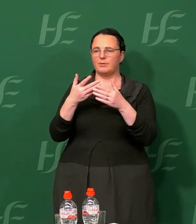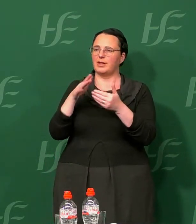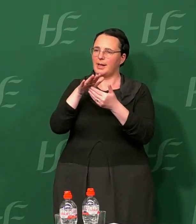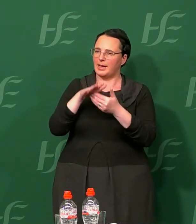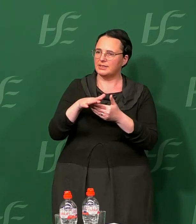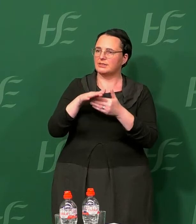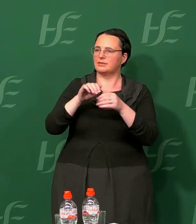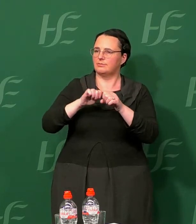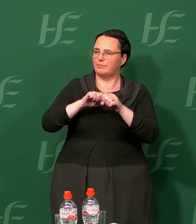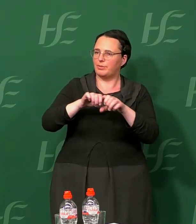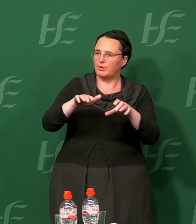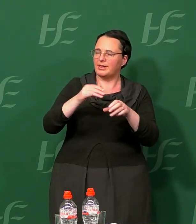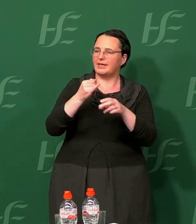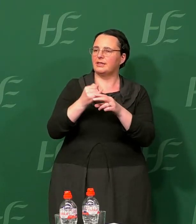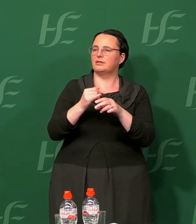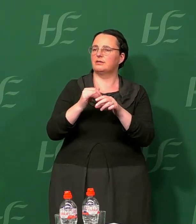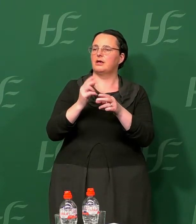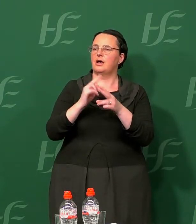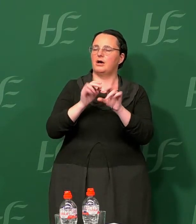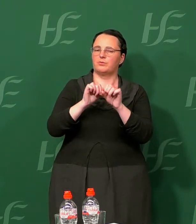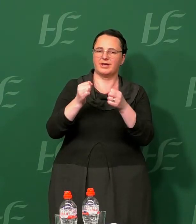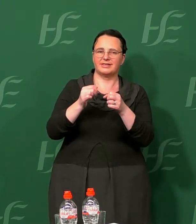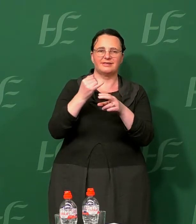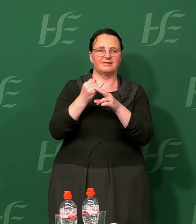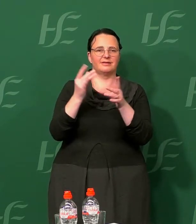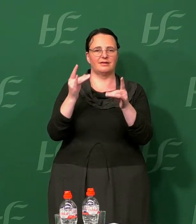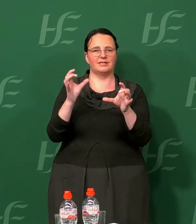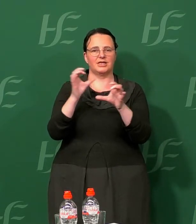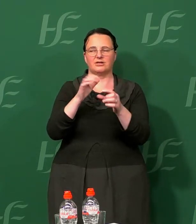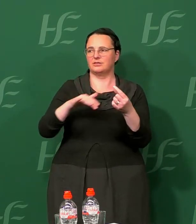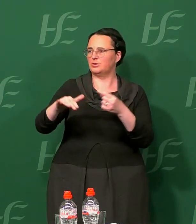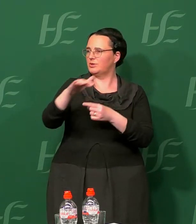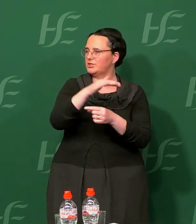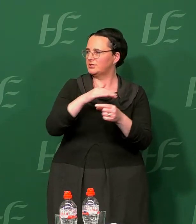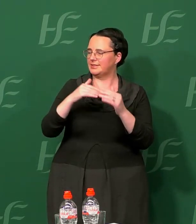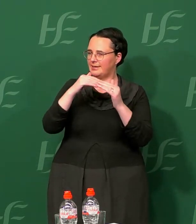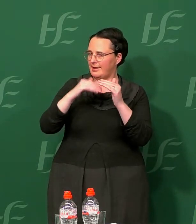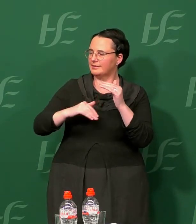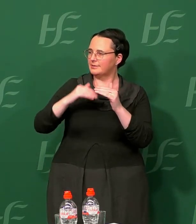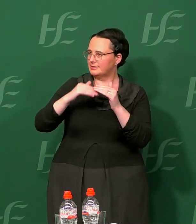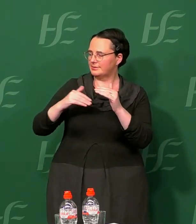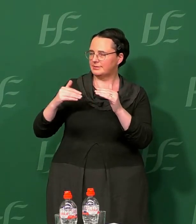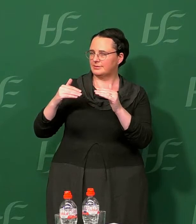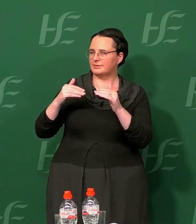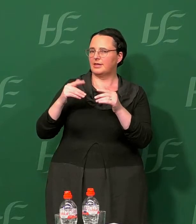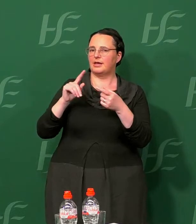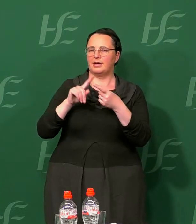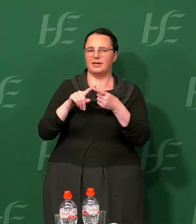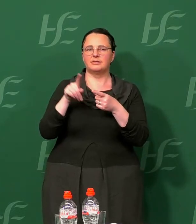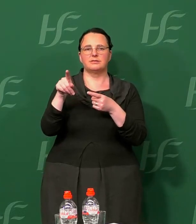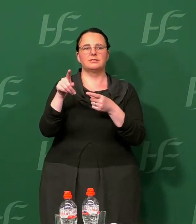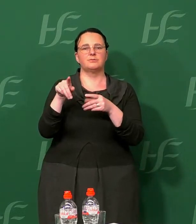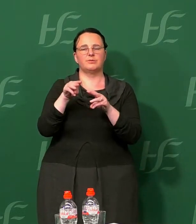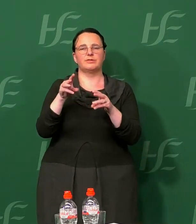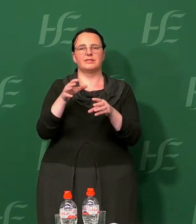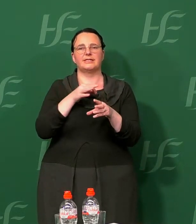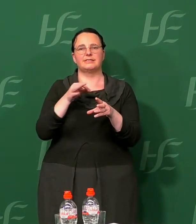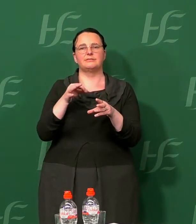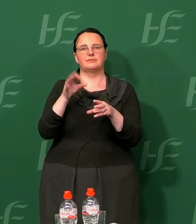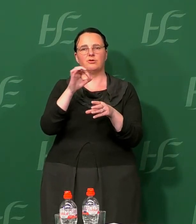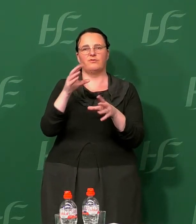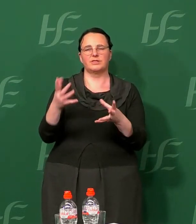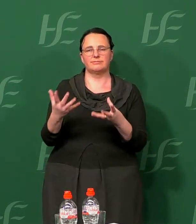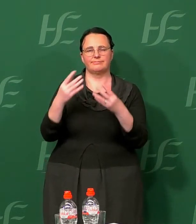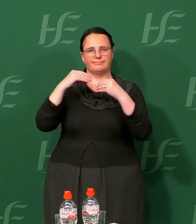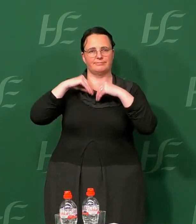in healthcare settings, and we've seen a much lower number of people of hospital-acquired COVID. That's still in